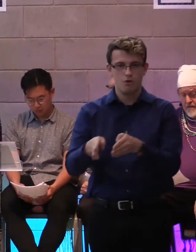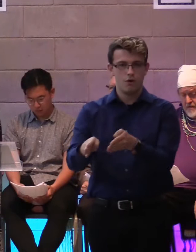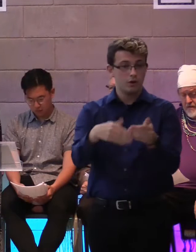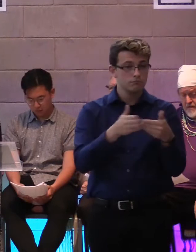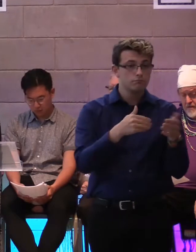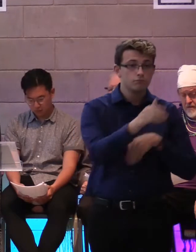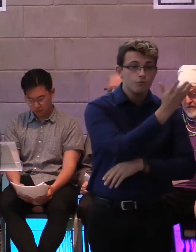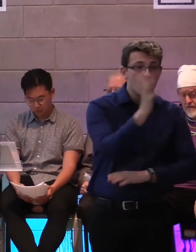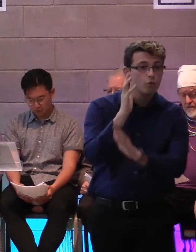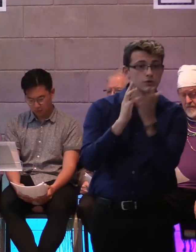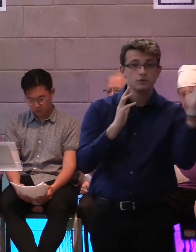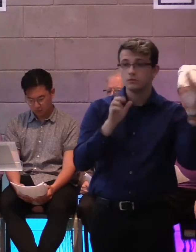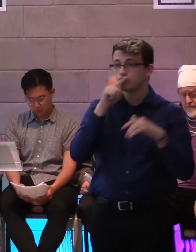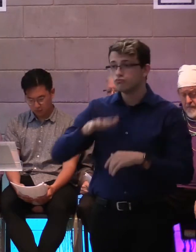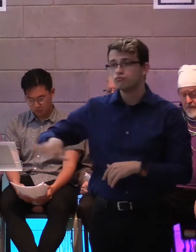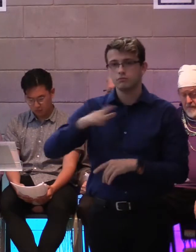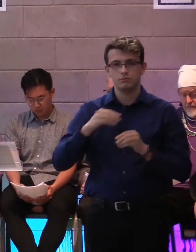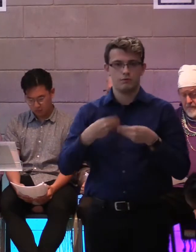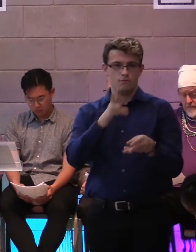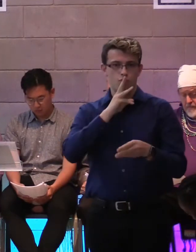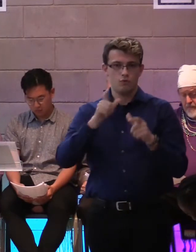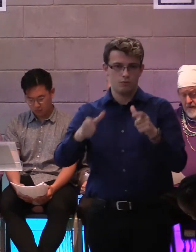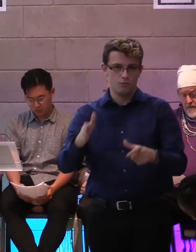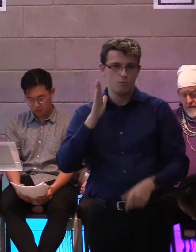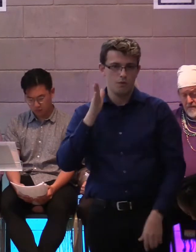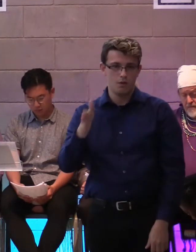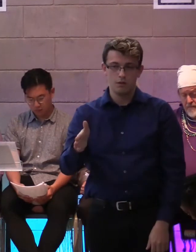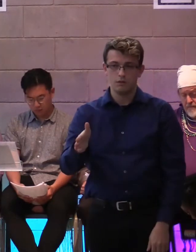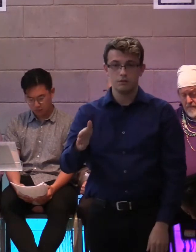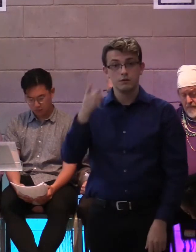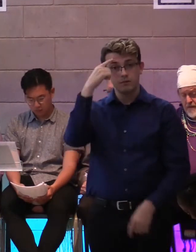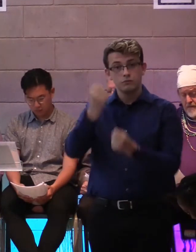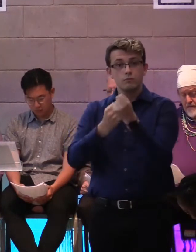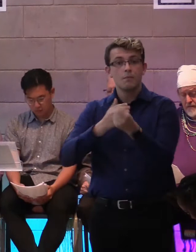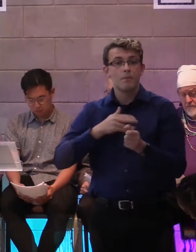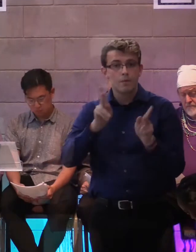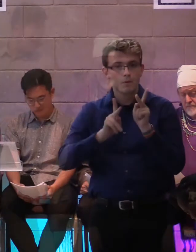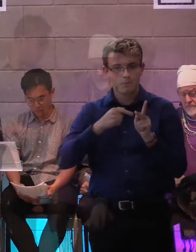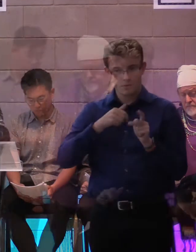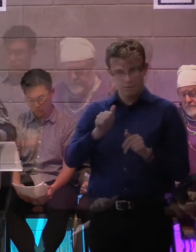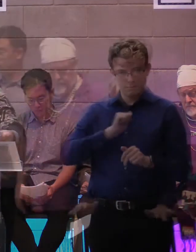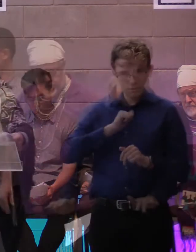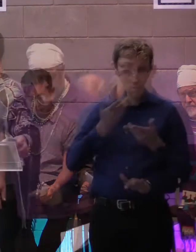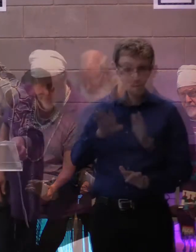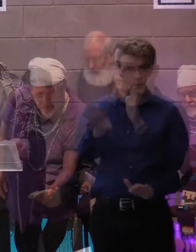give drink to my chosen people, the people whom I formed for myself, so that might declare my